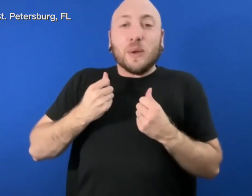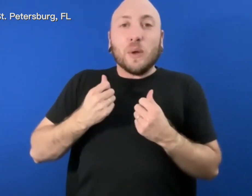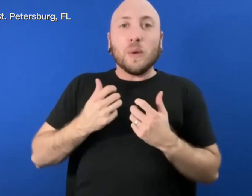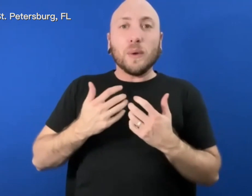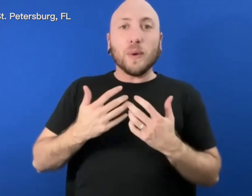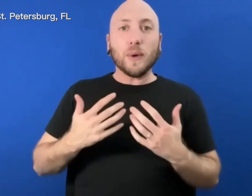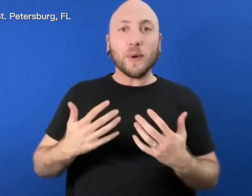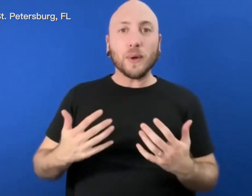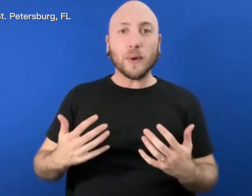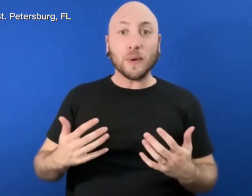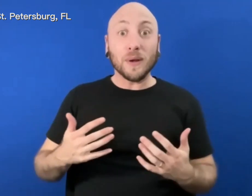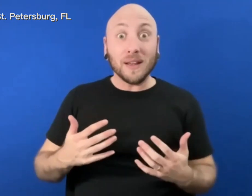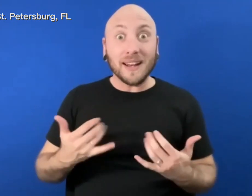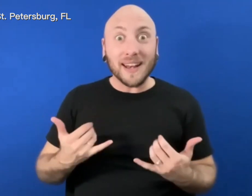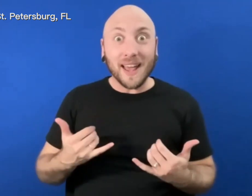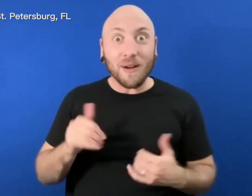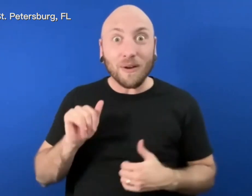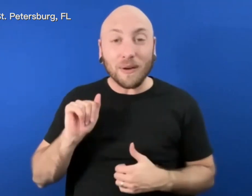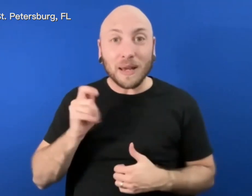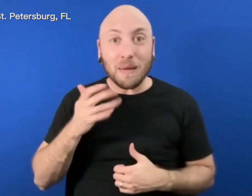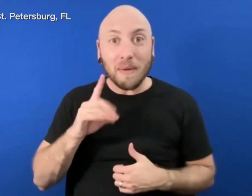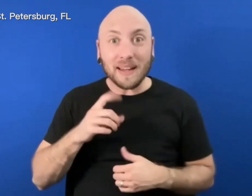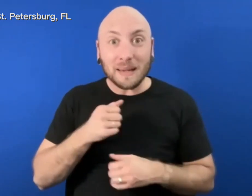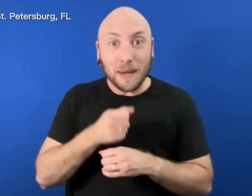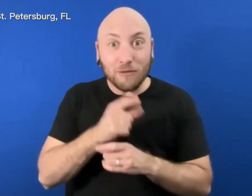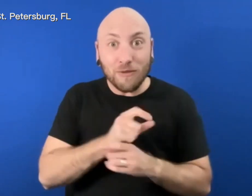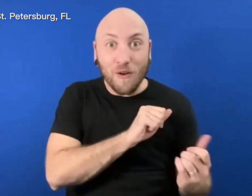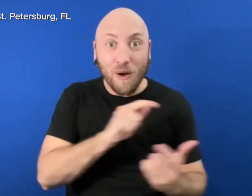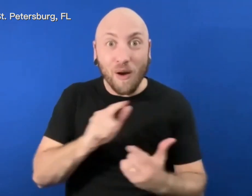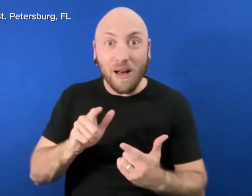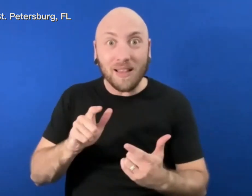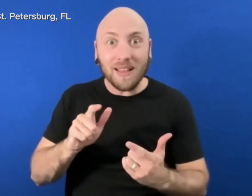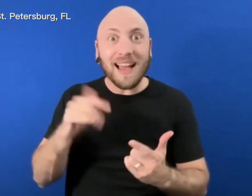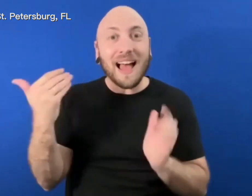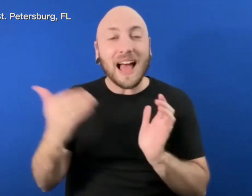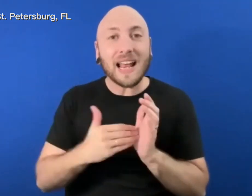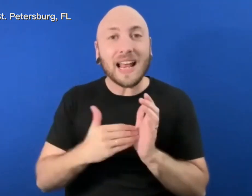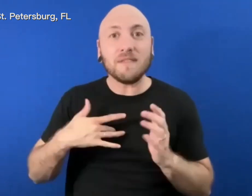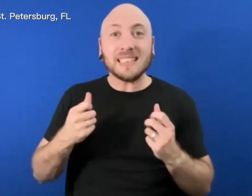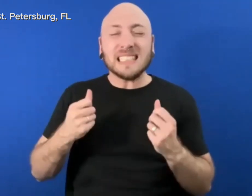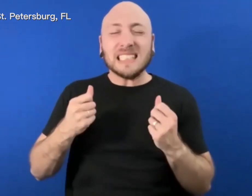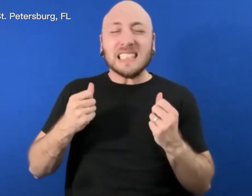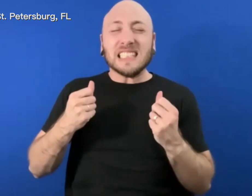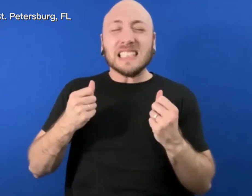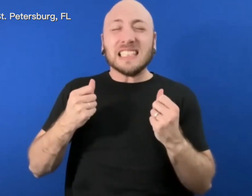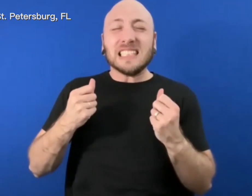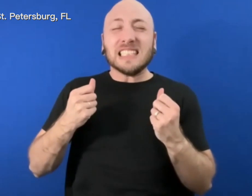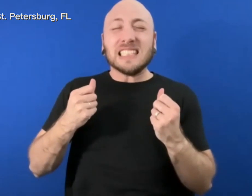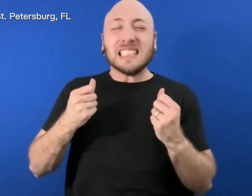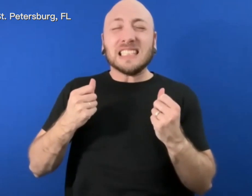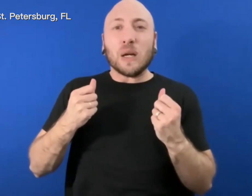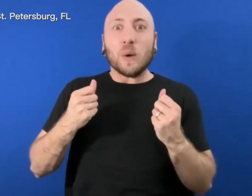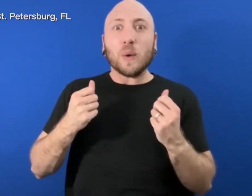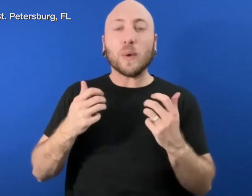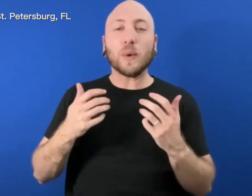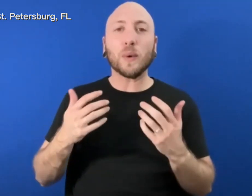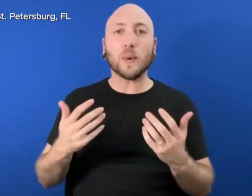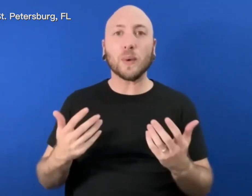feeling I had when I got through my ninth step and when I finished the rest of my steps. It was like there was